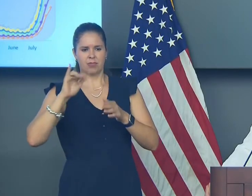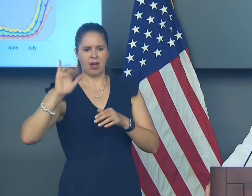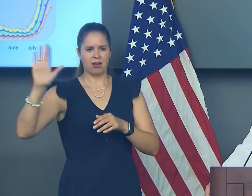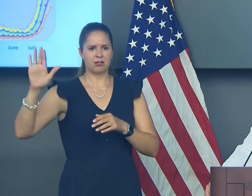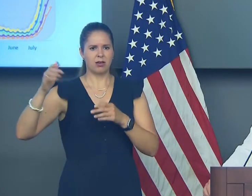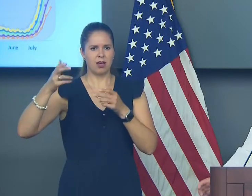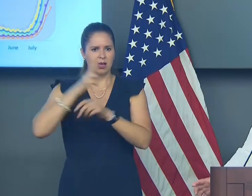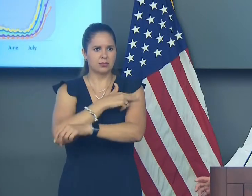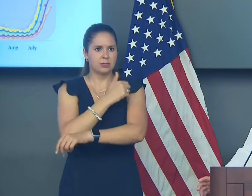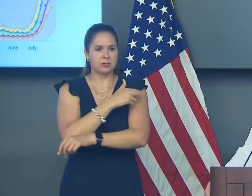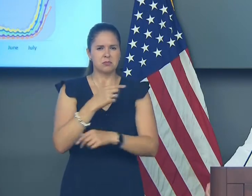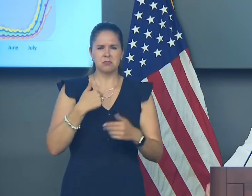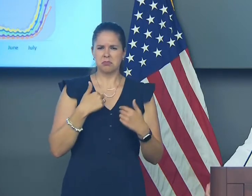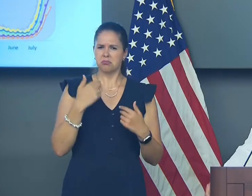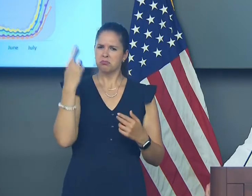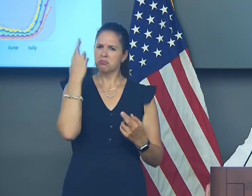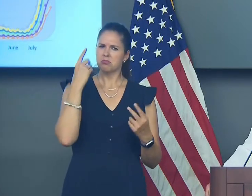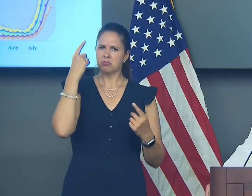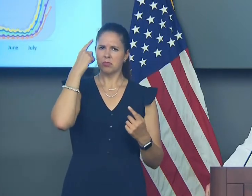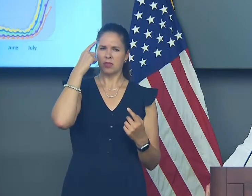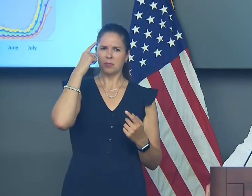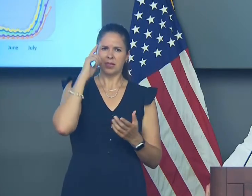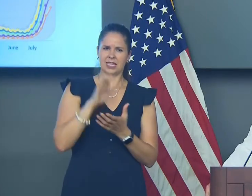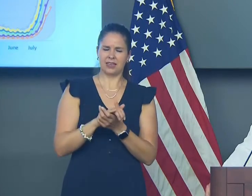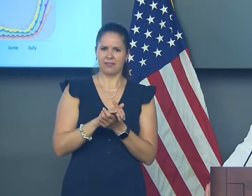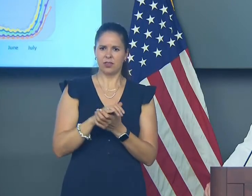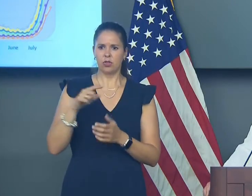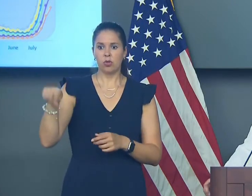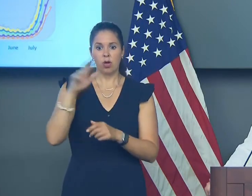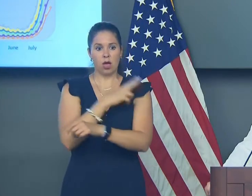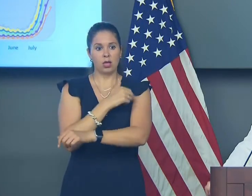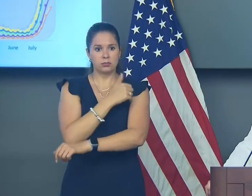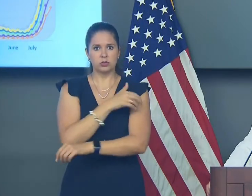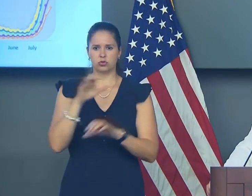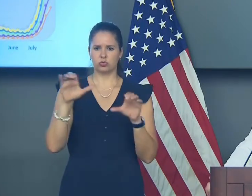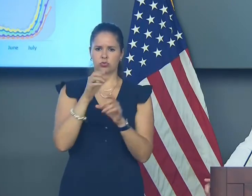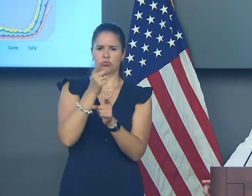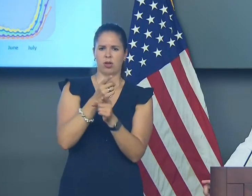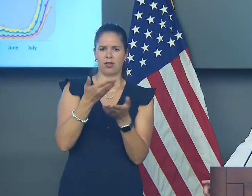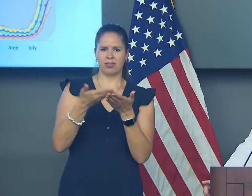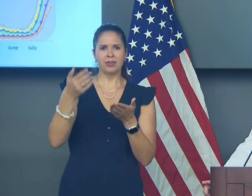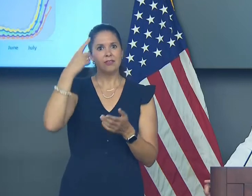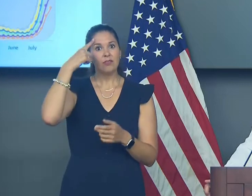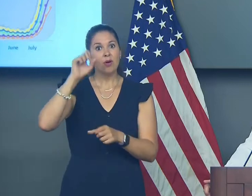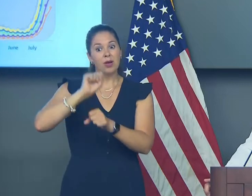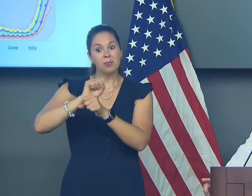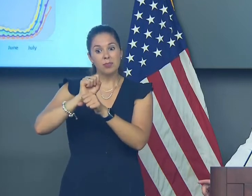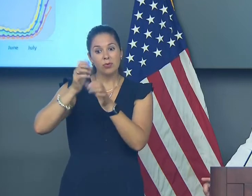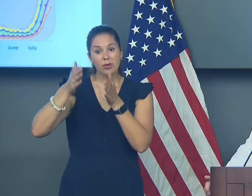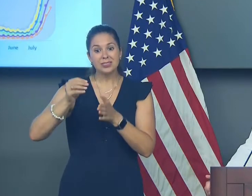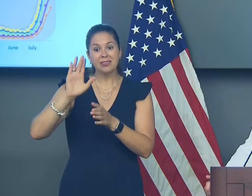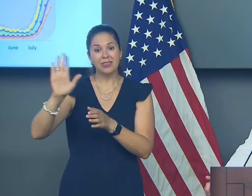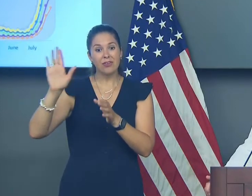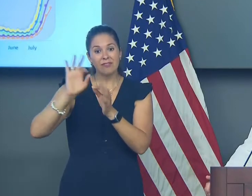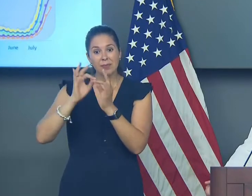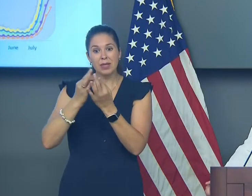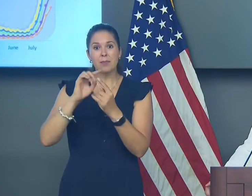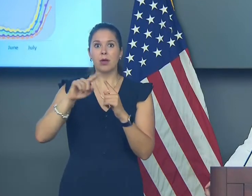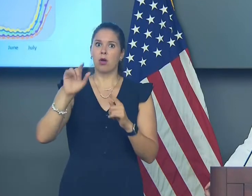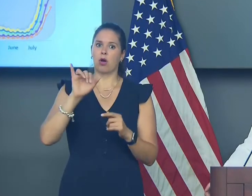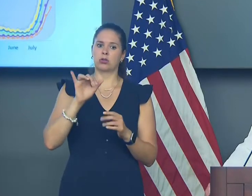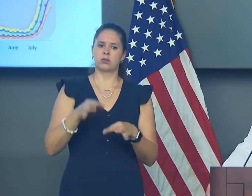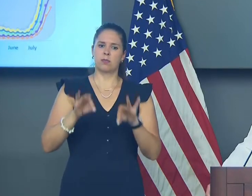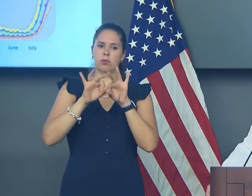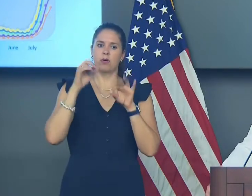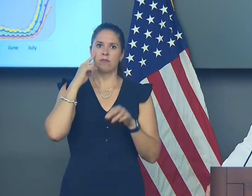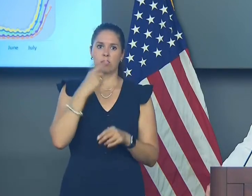what those hospitals are doing is the correct thing for the employees and their families, but also for those